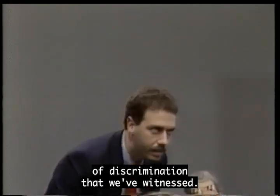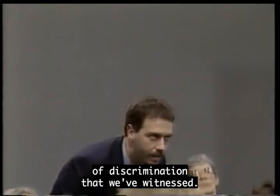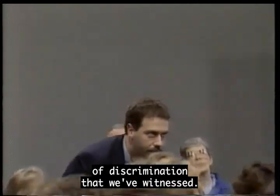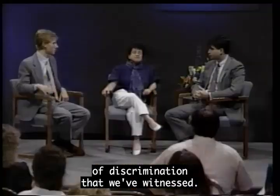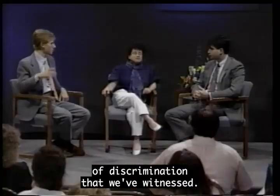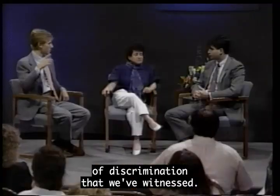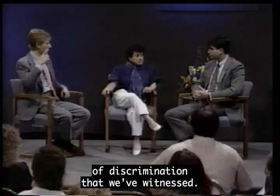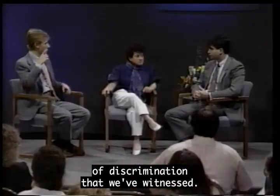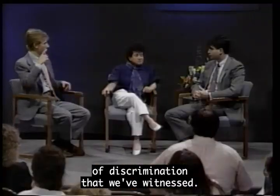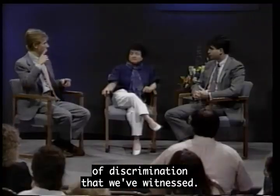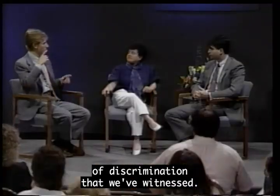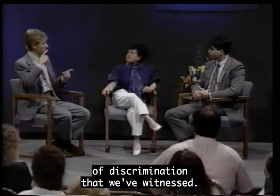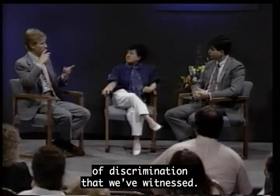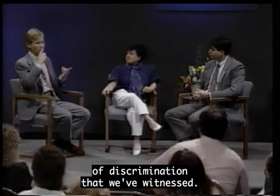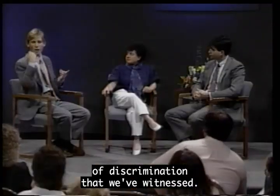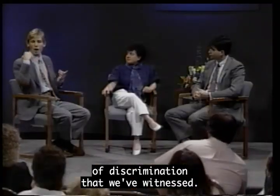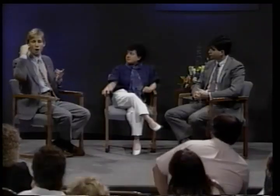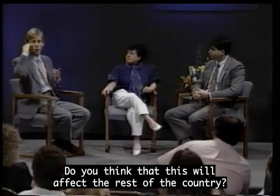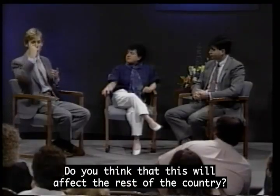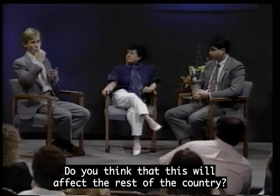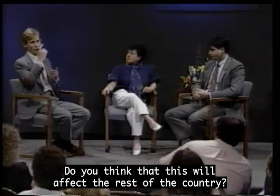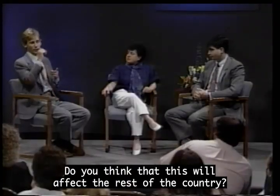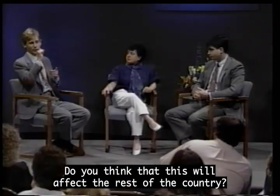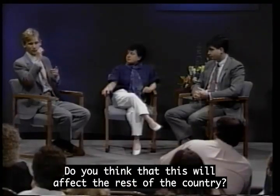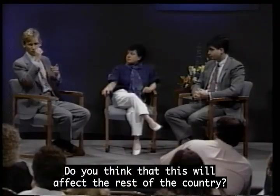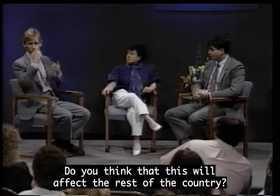you think that this will affect the rest of the country?